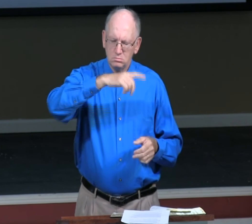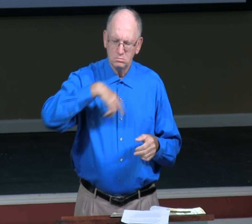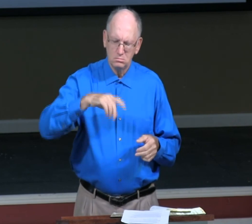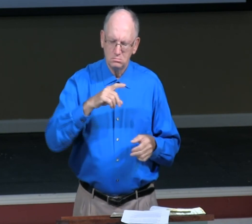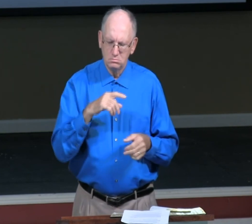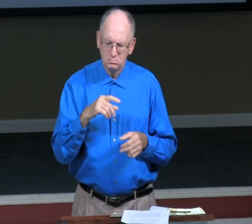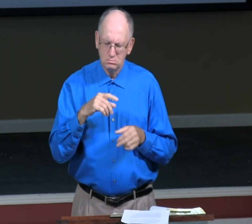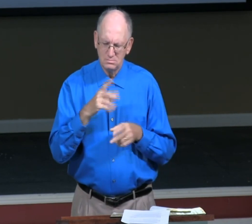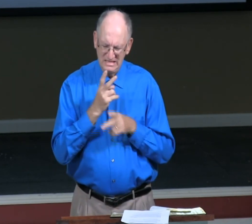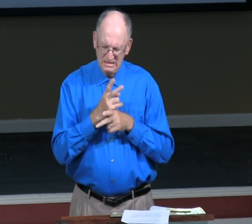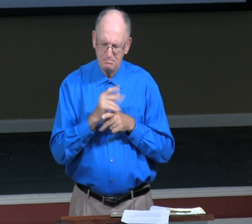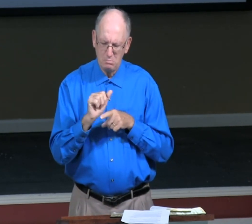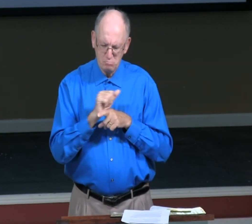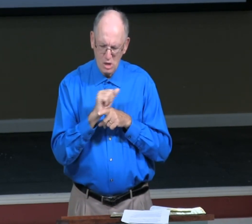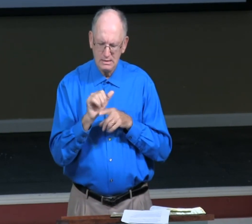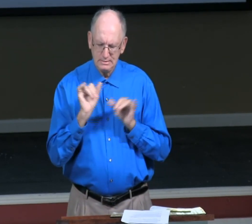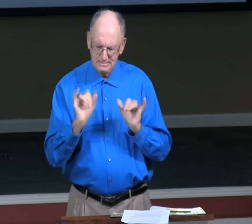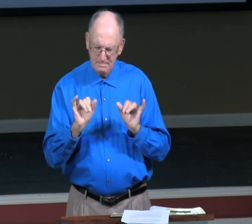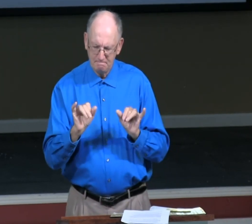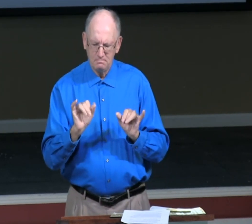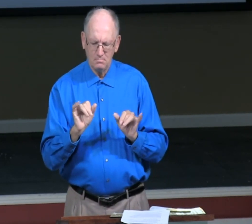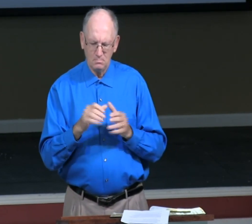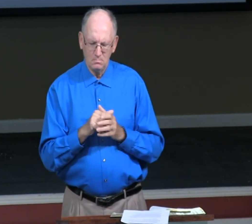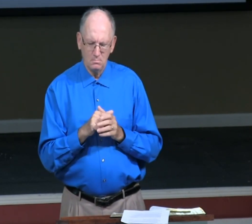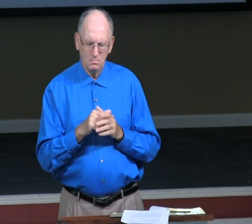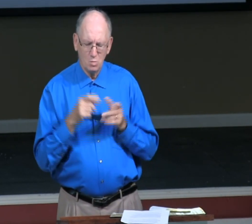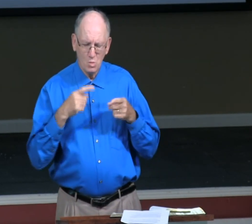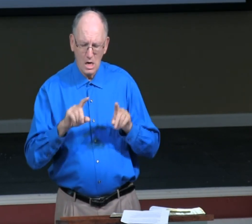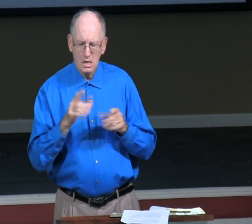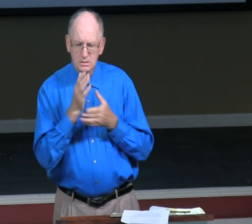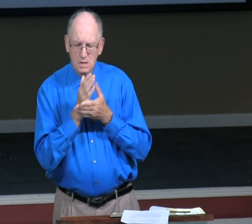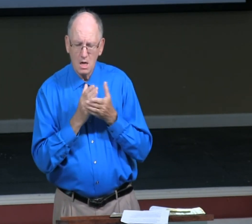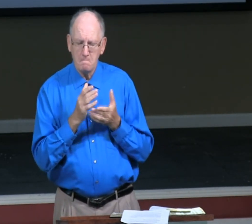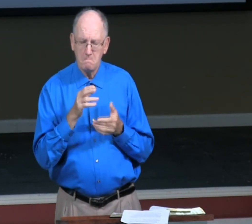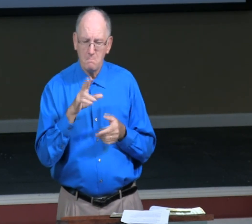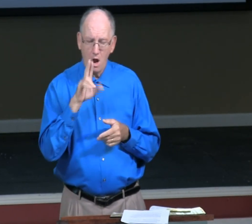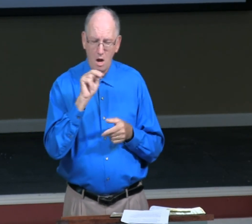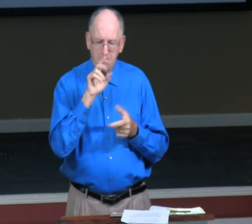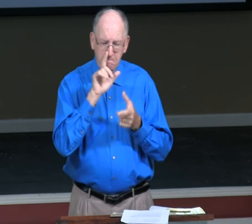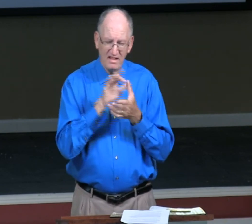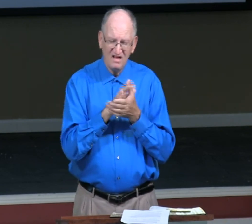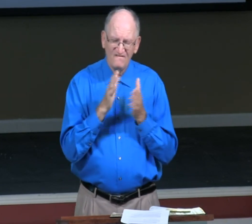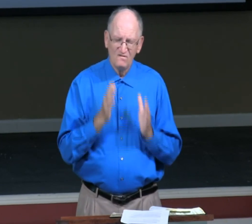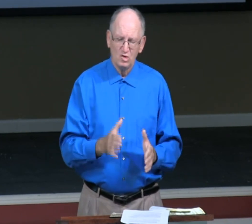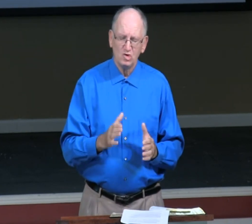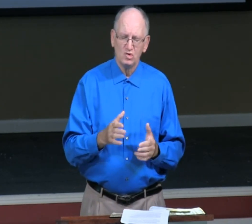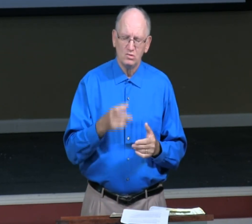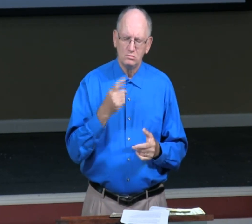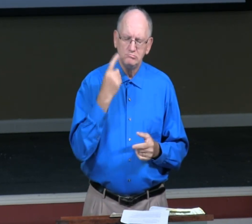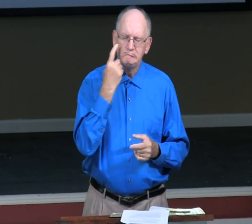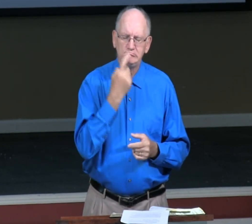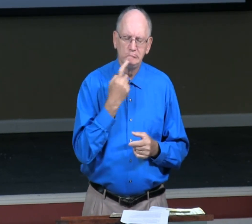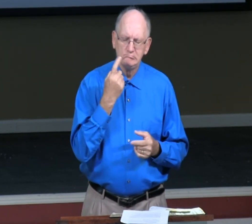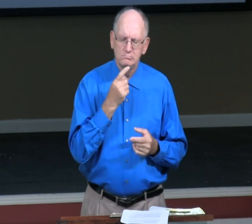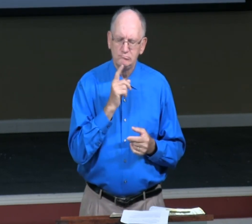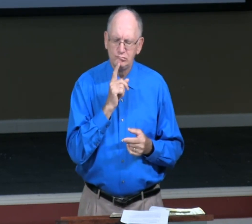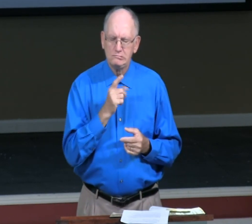that everyone will keep practicing that. Well, there may be some unbelievers that